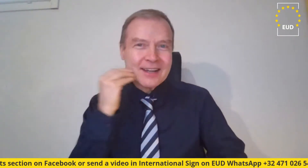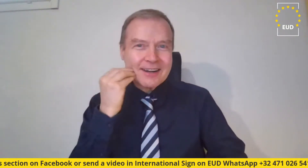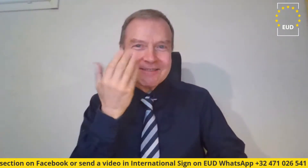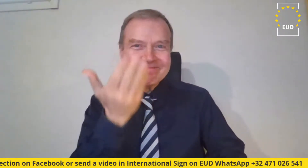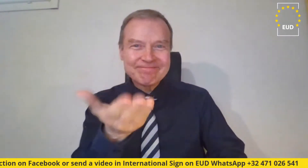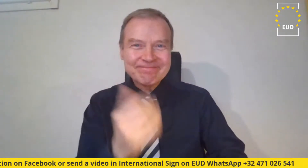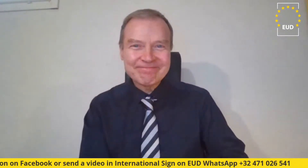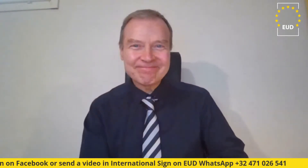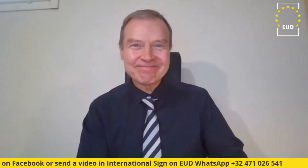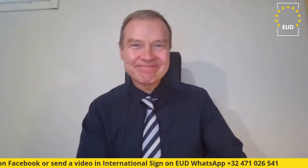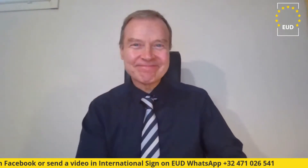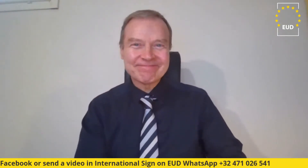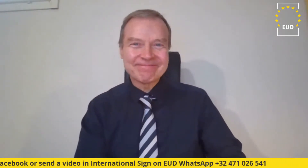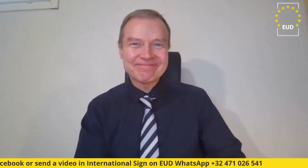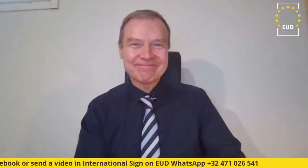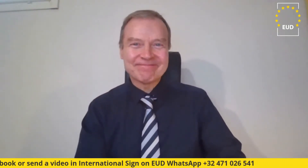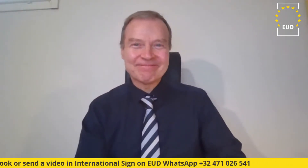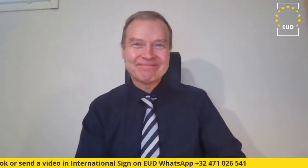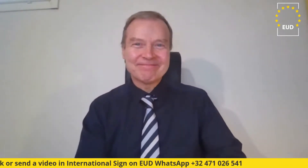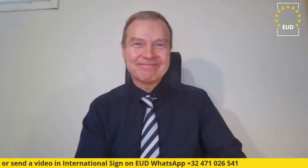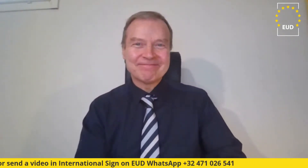Maya, the floor is yours.